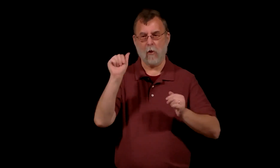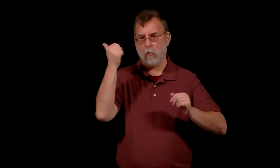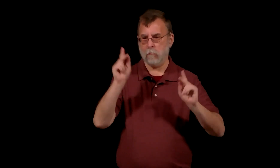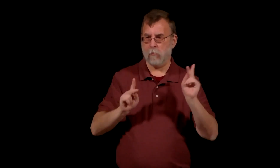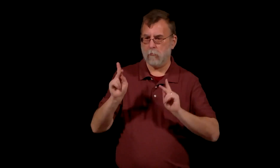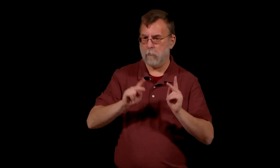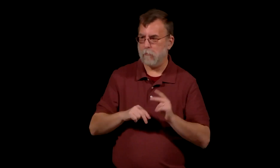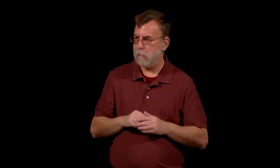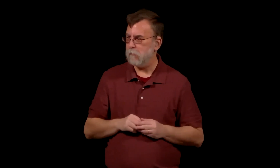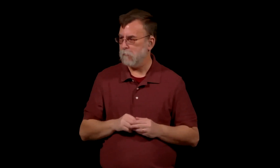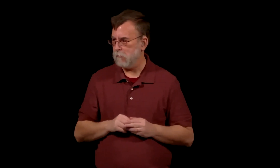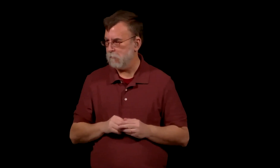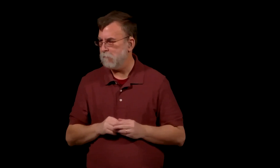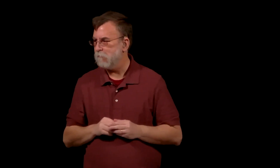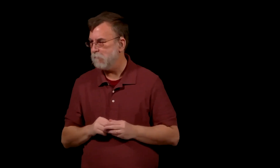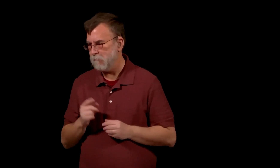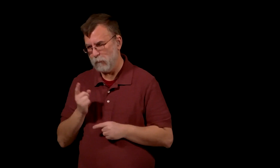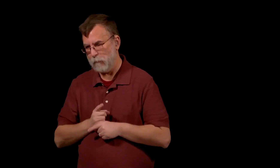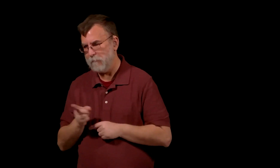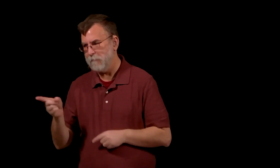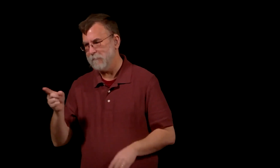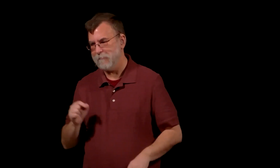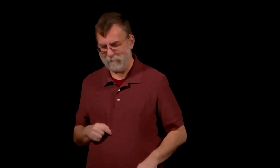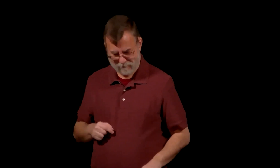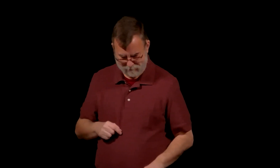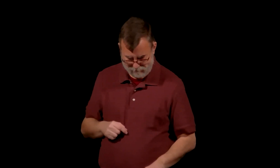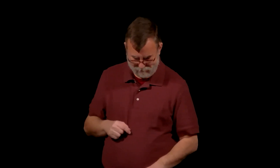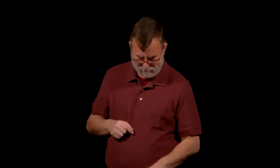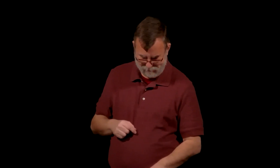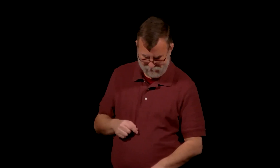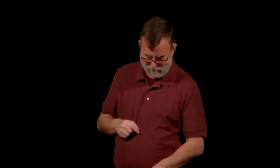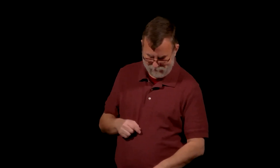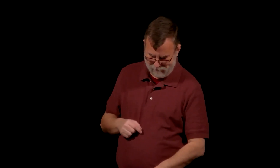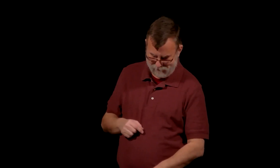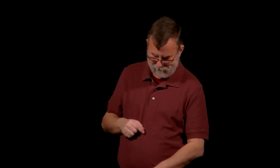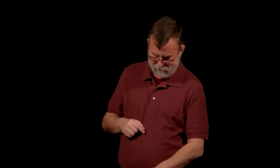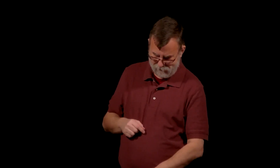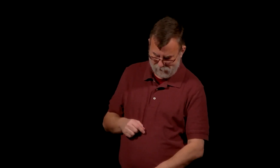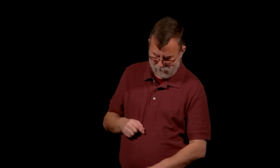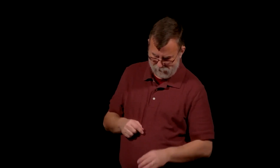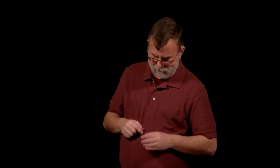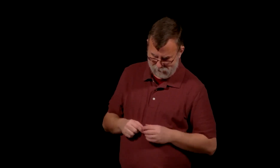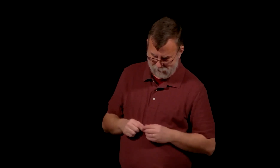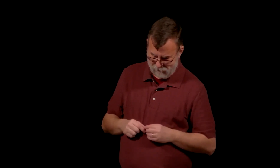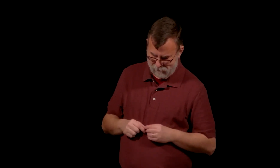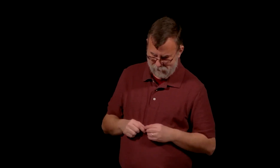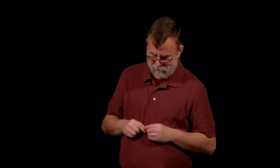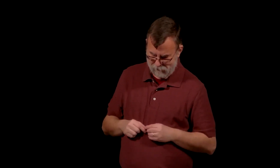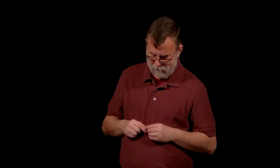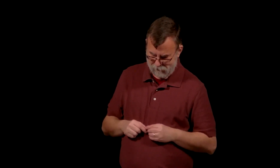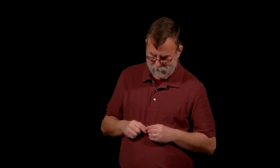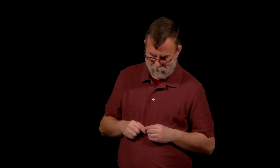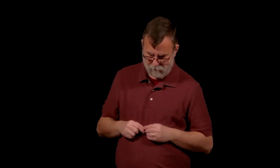And we will forgive other people. In that love, we learn to forgive more easily.